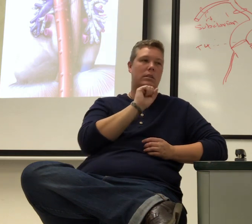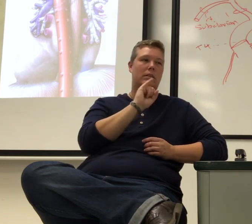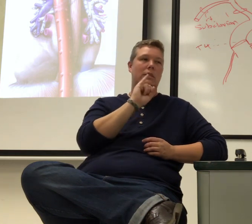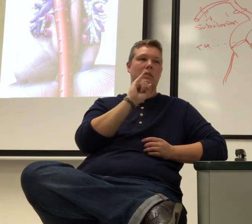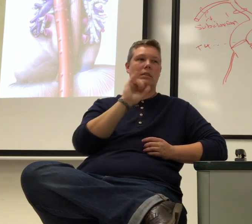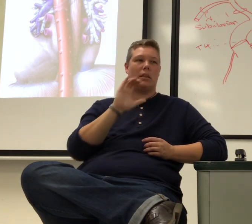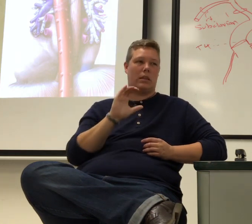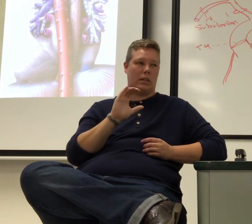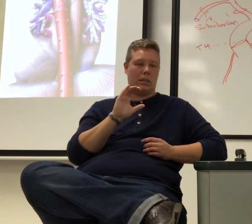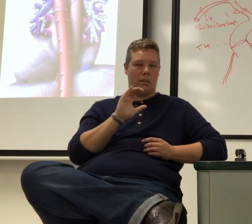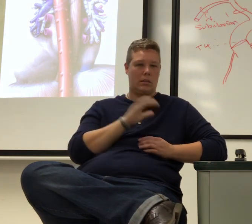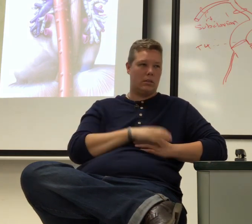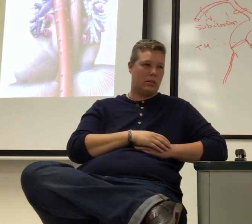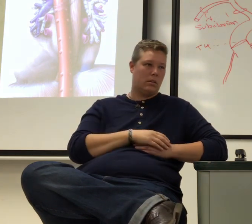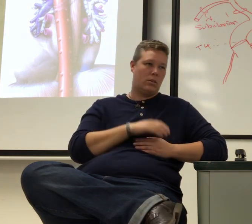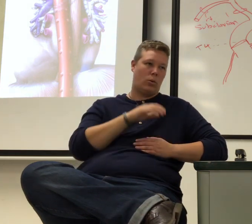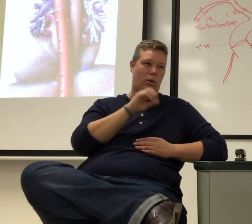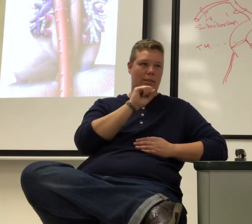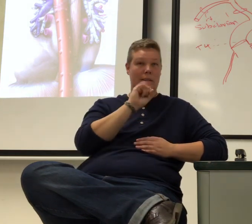intercostal